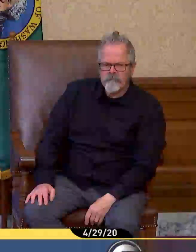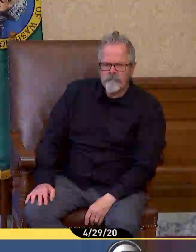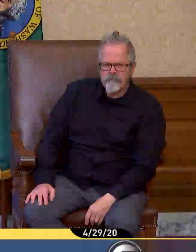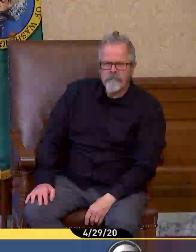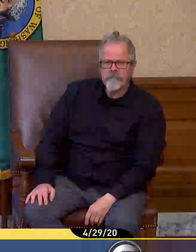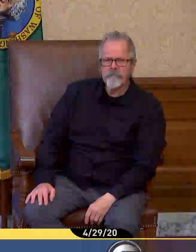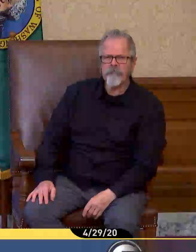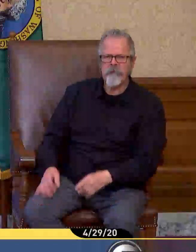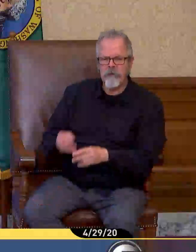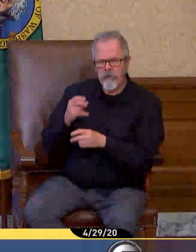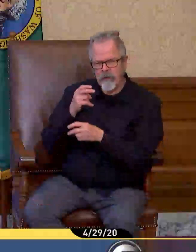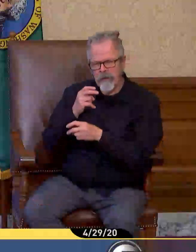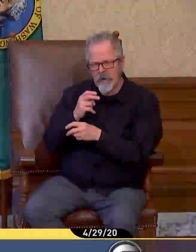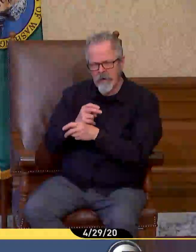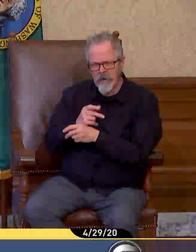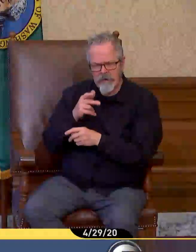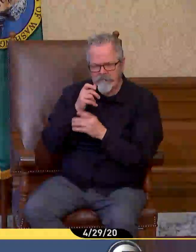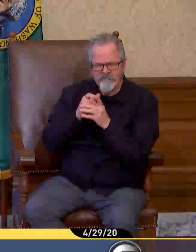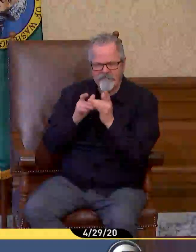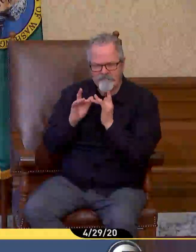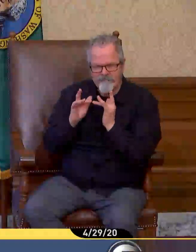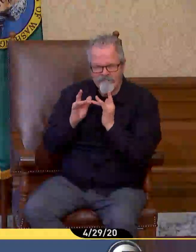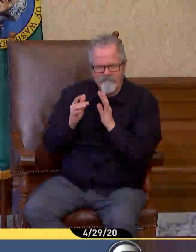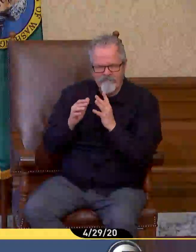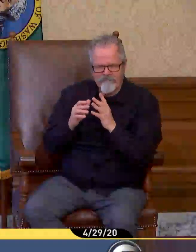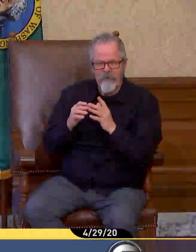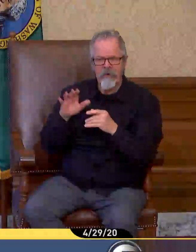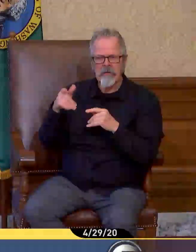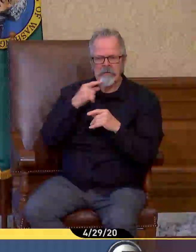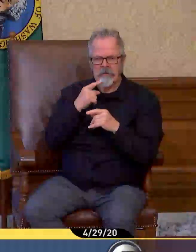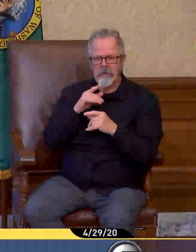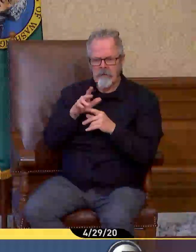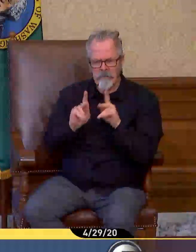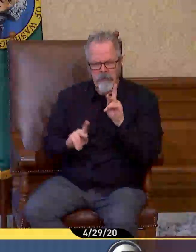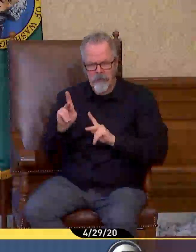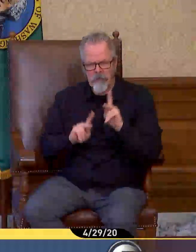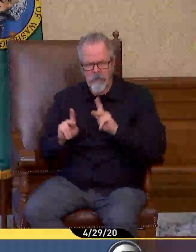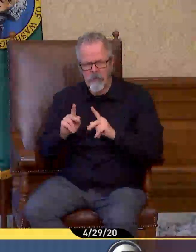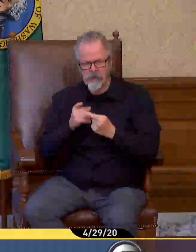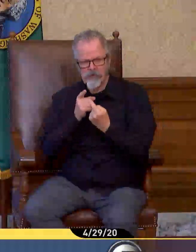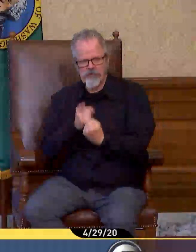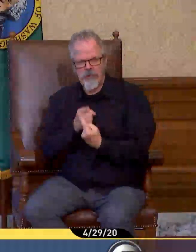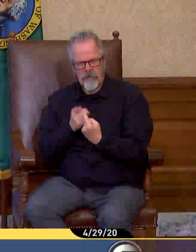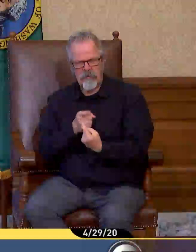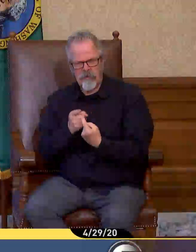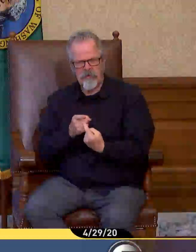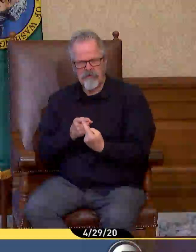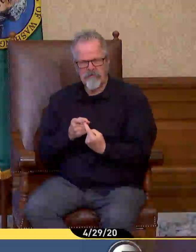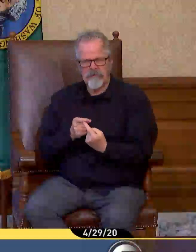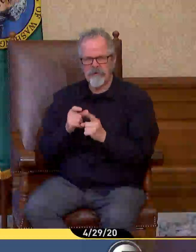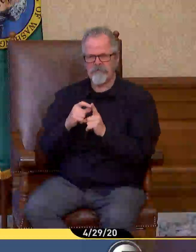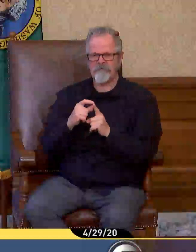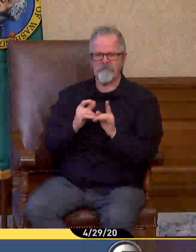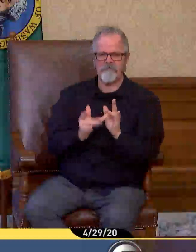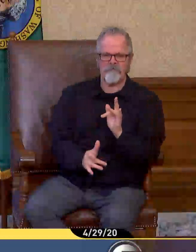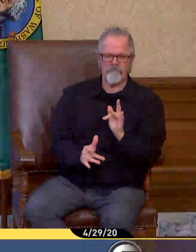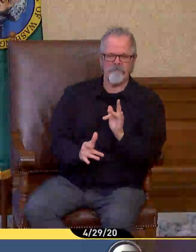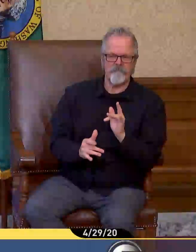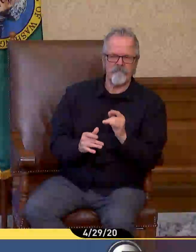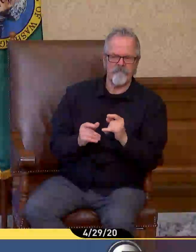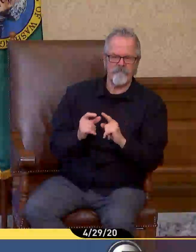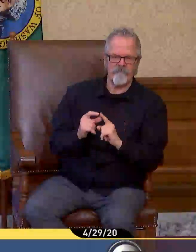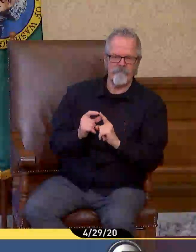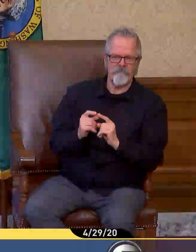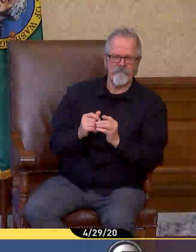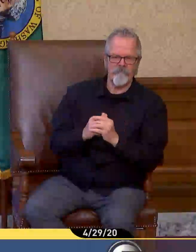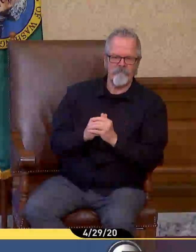were just wondering if you had an update on that. Had you thought about that? And if so, what's the outcome? Also wondering if you can define social distancing moving forward,